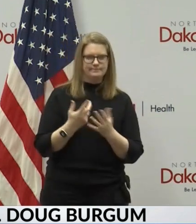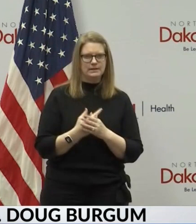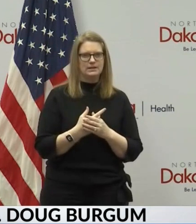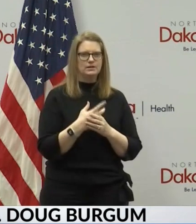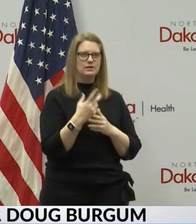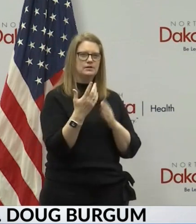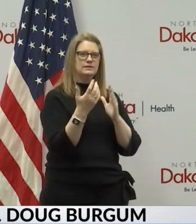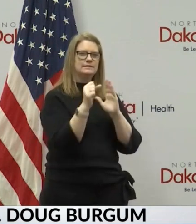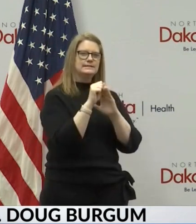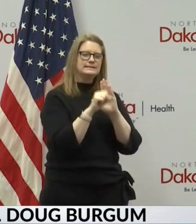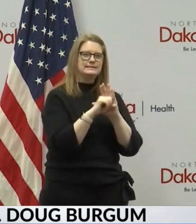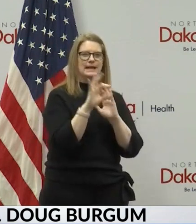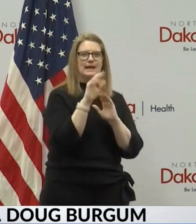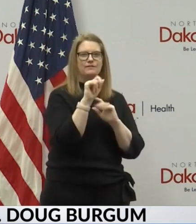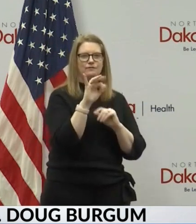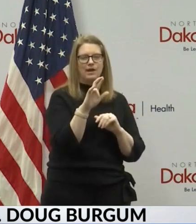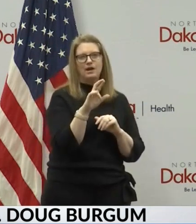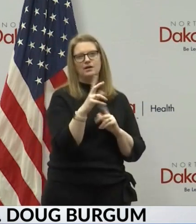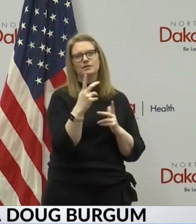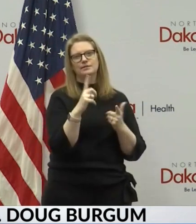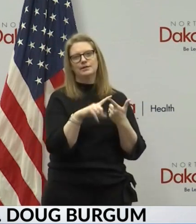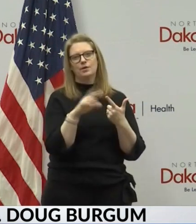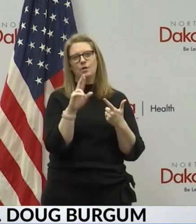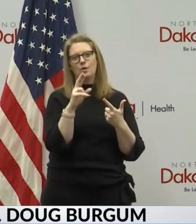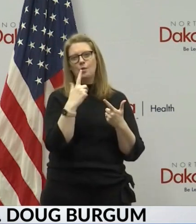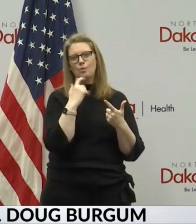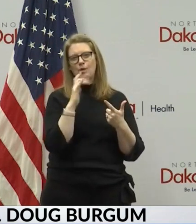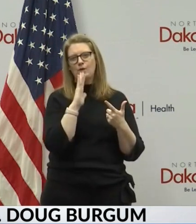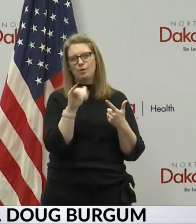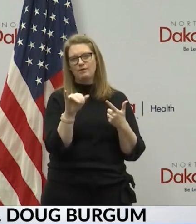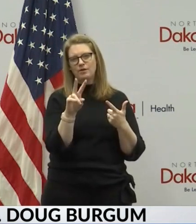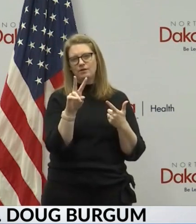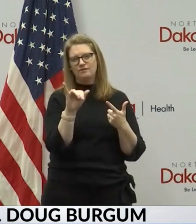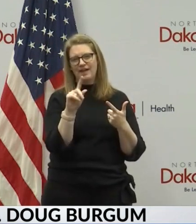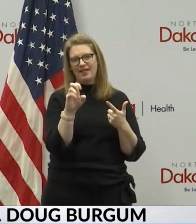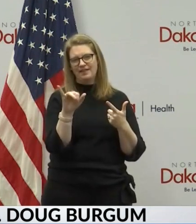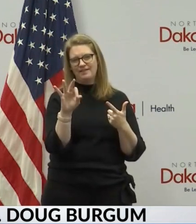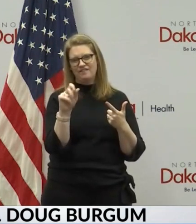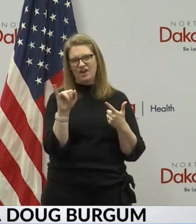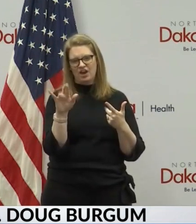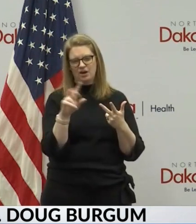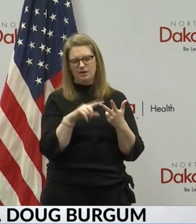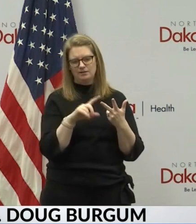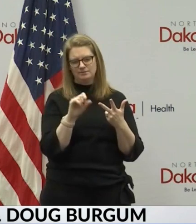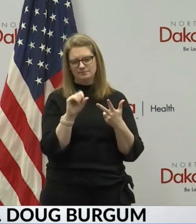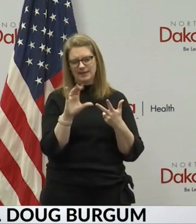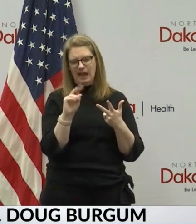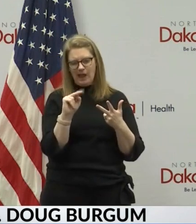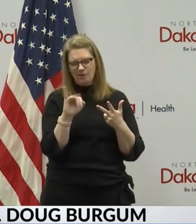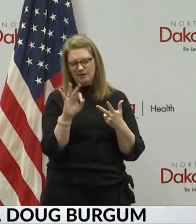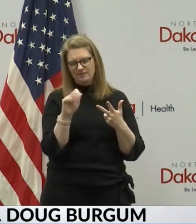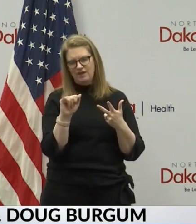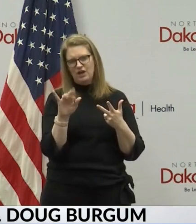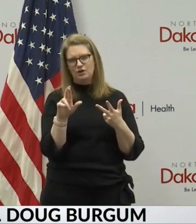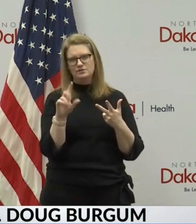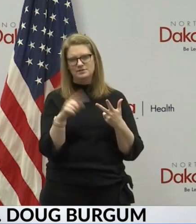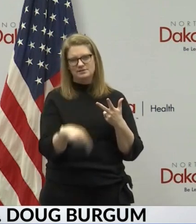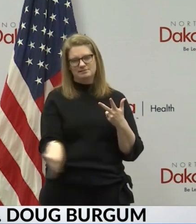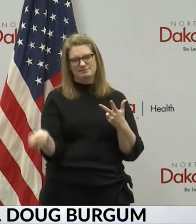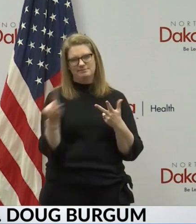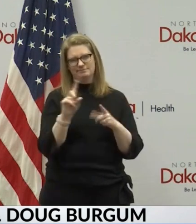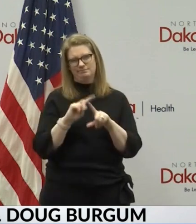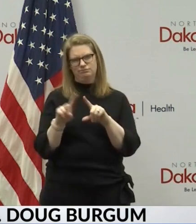fair, Red River Valley Fair, county fairs where we congregate people, I'm sure those are going to be very difficult to think about doing those as we normally